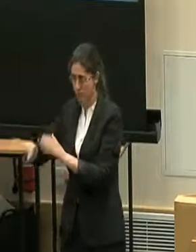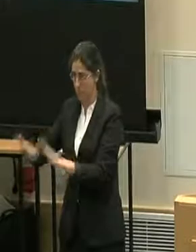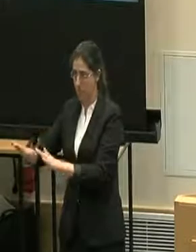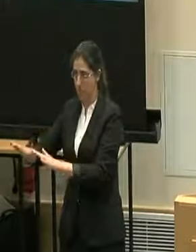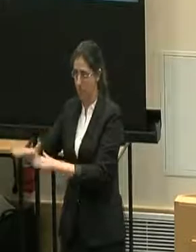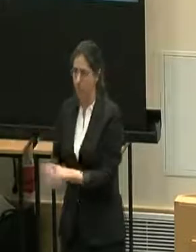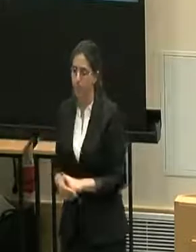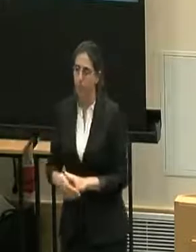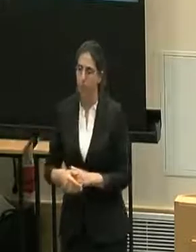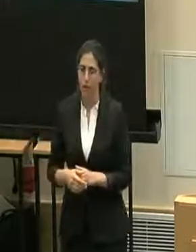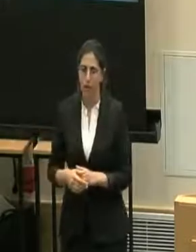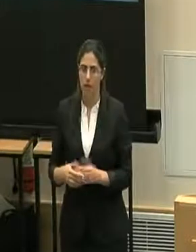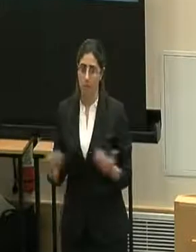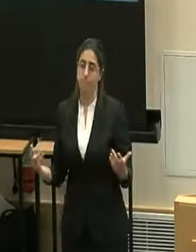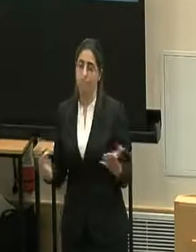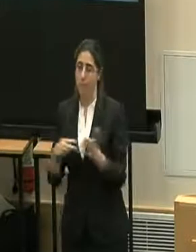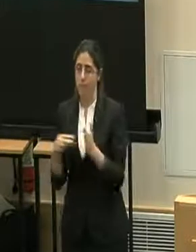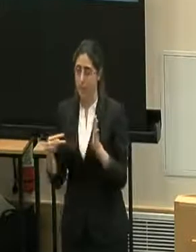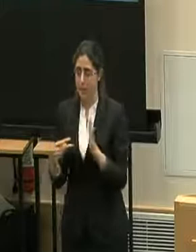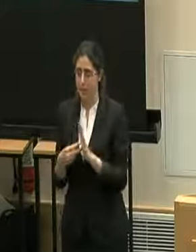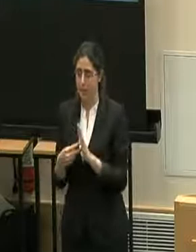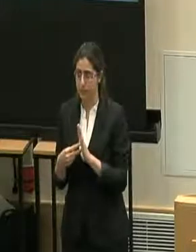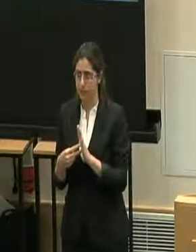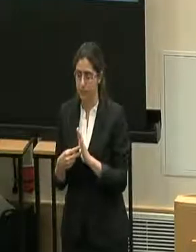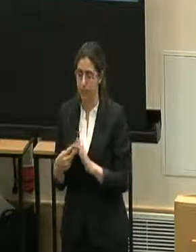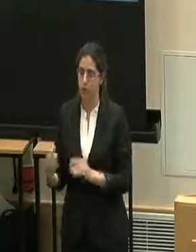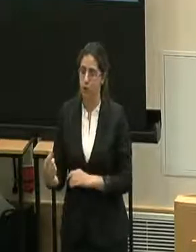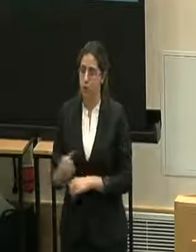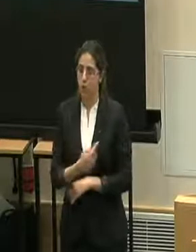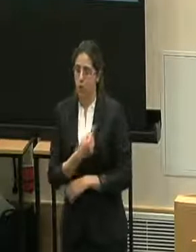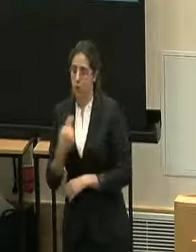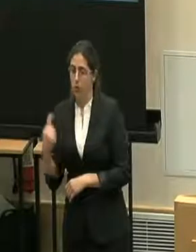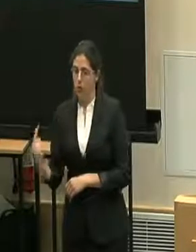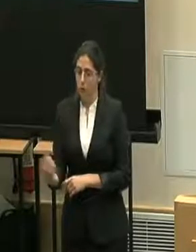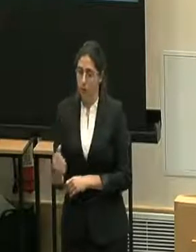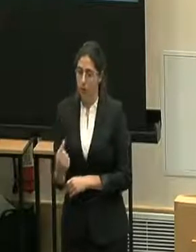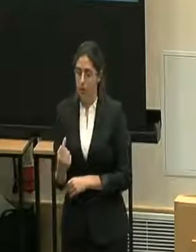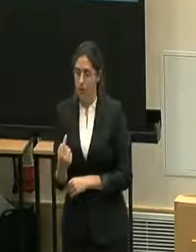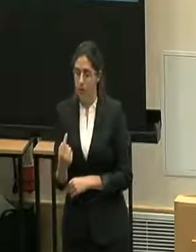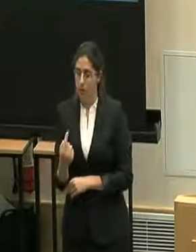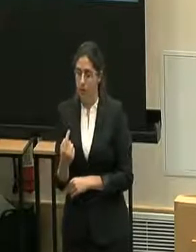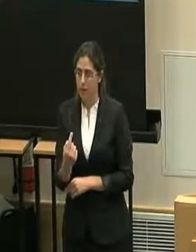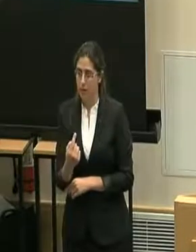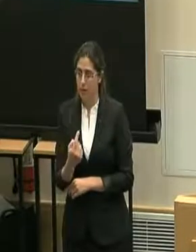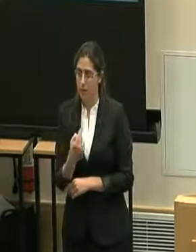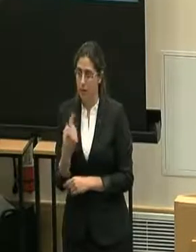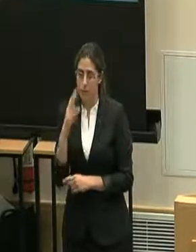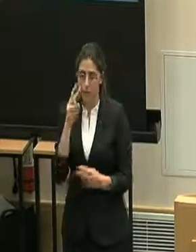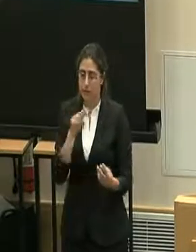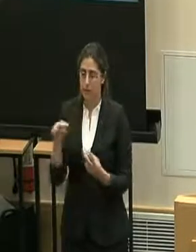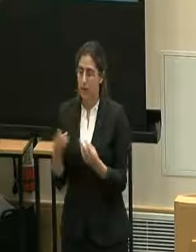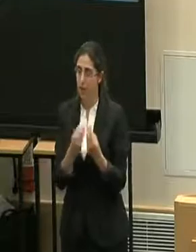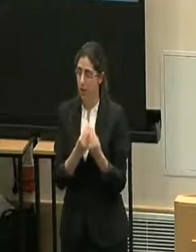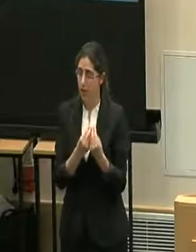Because that will mean, among other things, that we can imprint things which are valuable